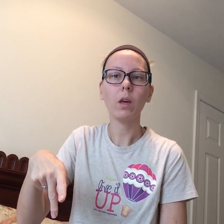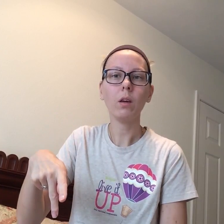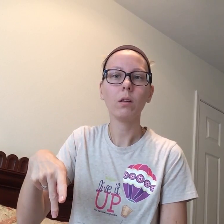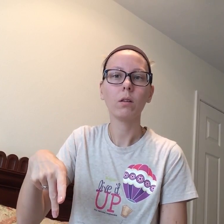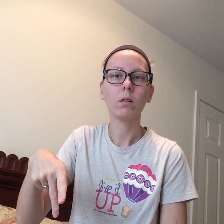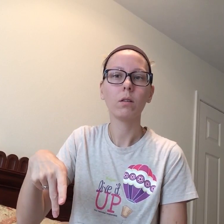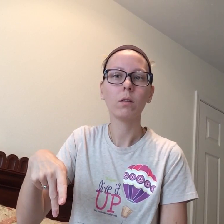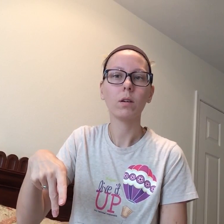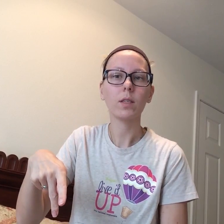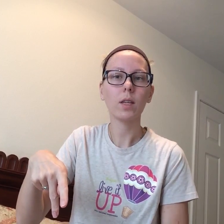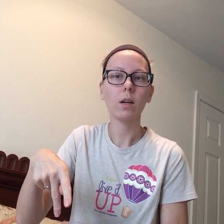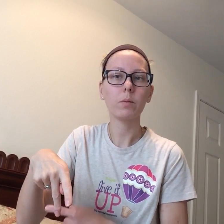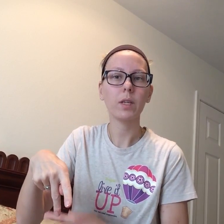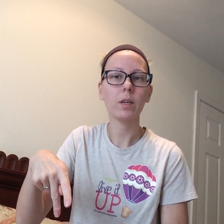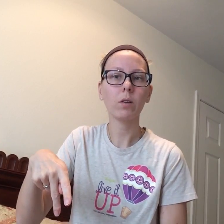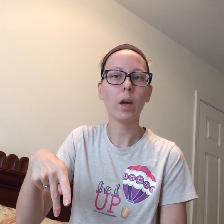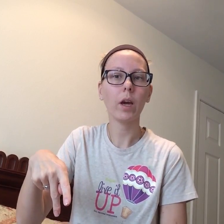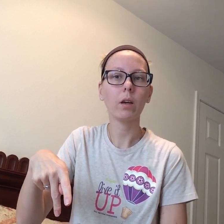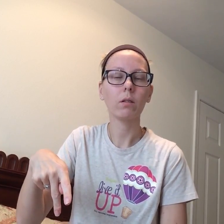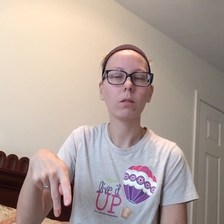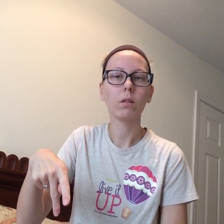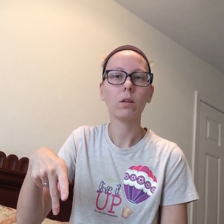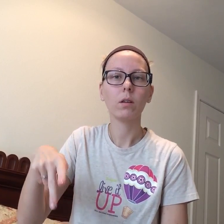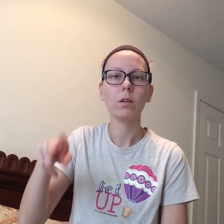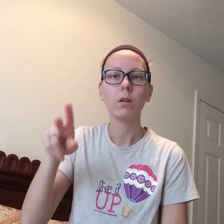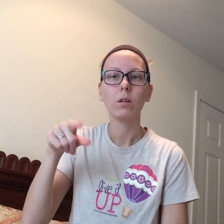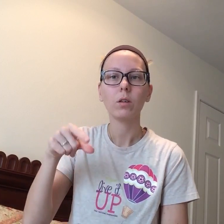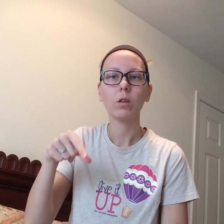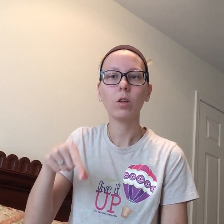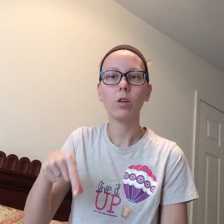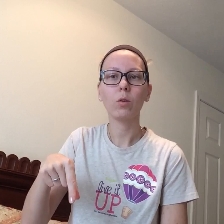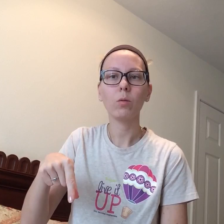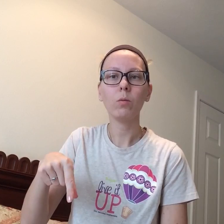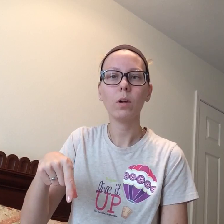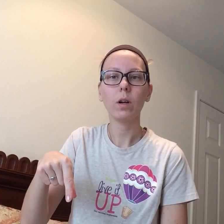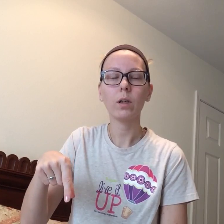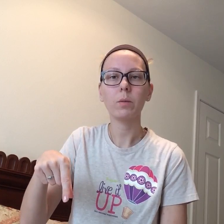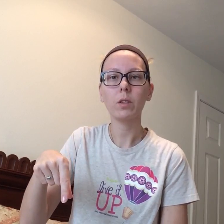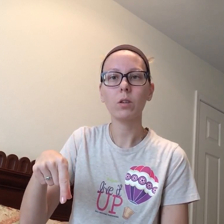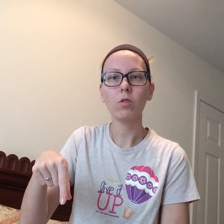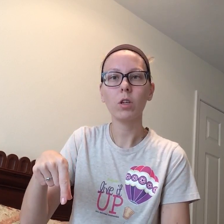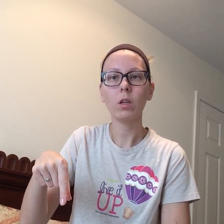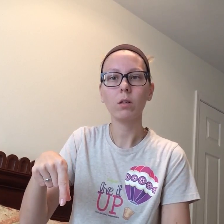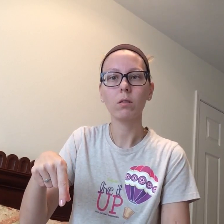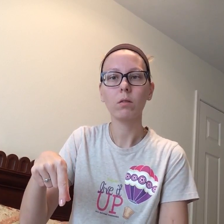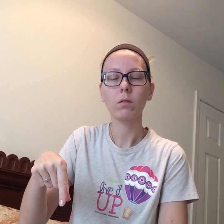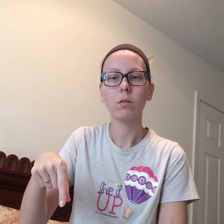P, it's that upside down K, Q, upside down G,